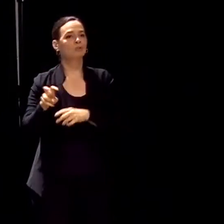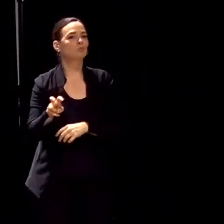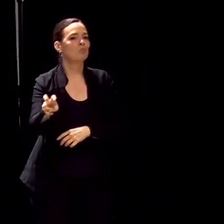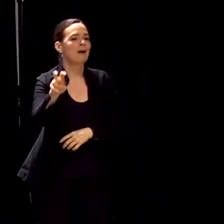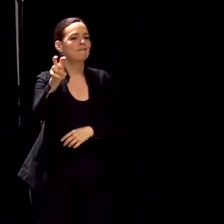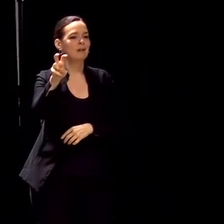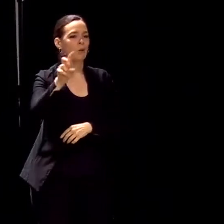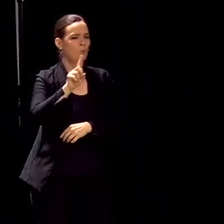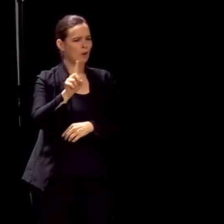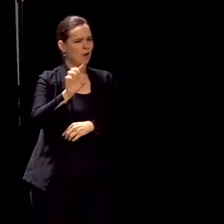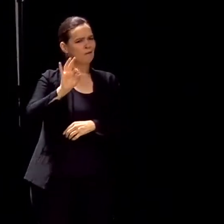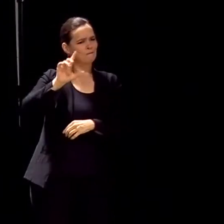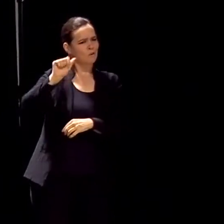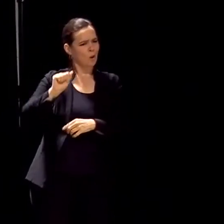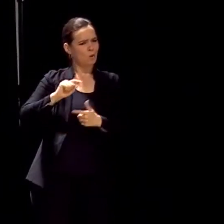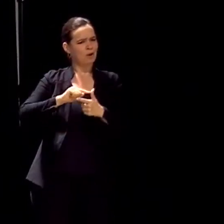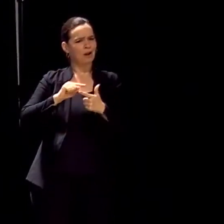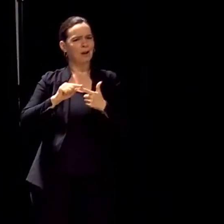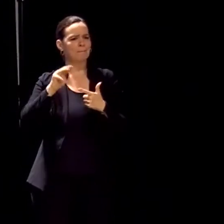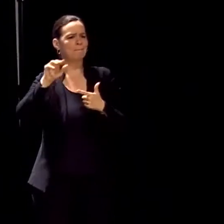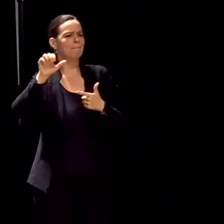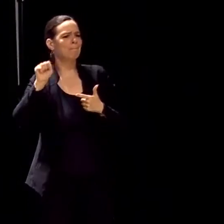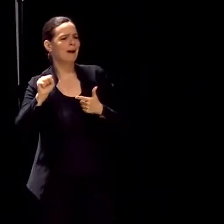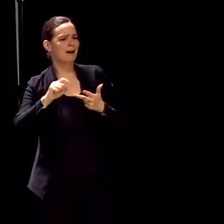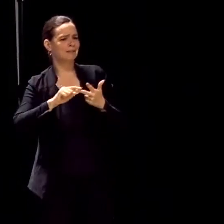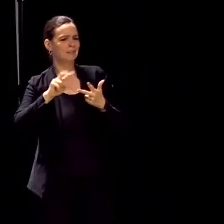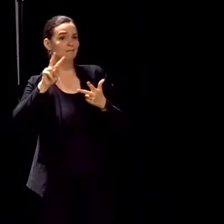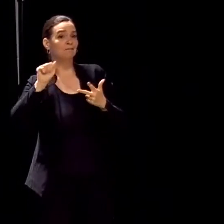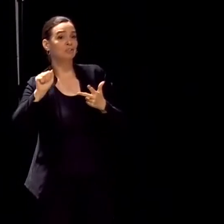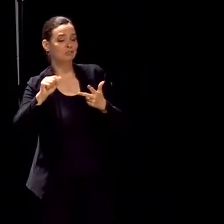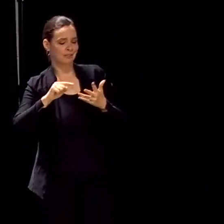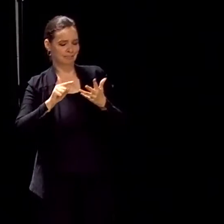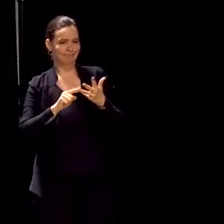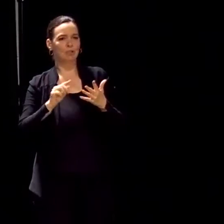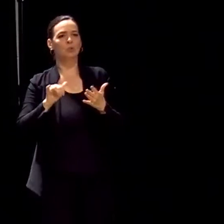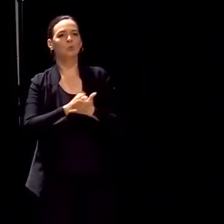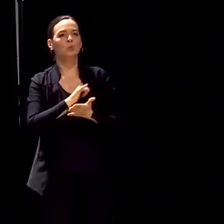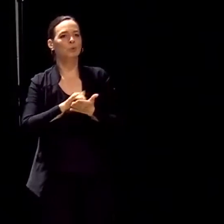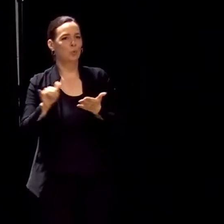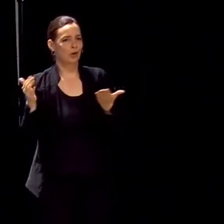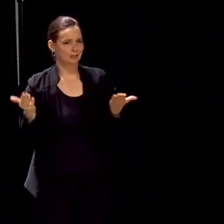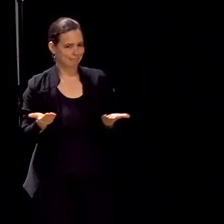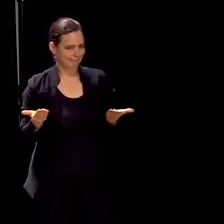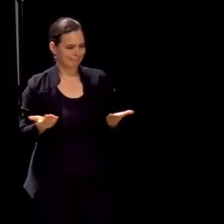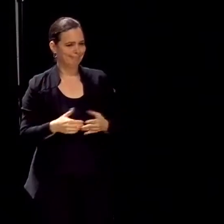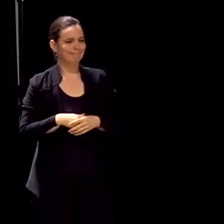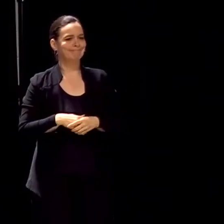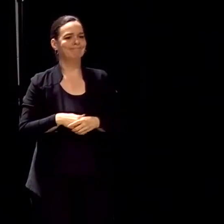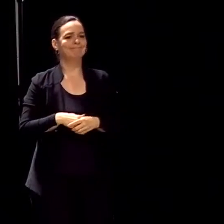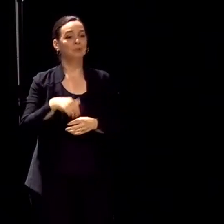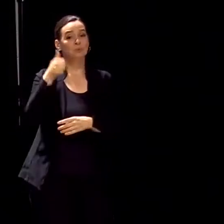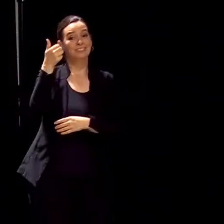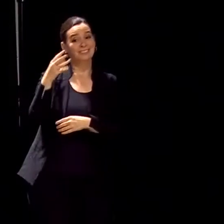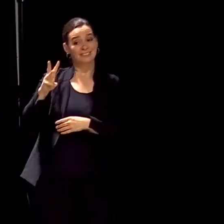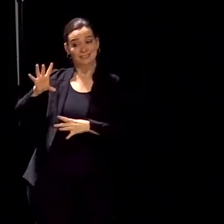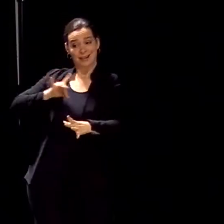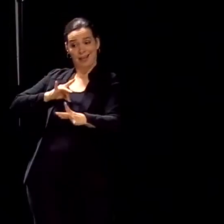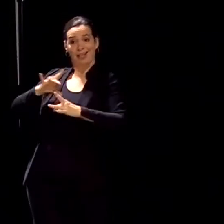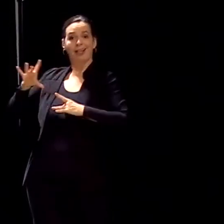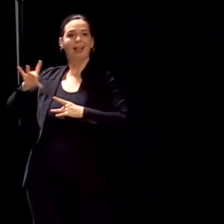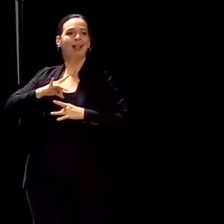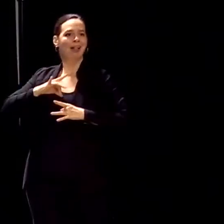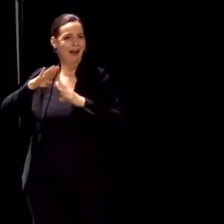Massachusetts, Virginia, other parts of New York State, making that up. 16 household contacts, 4